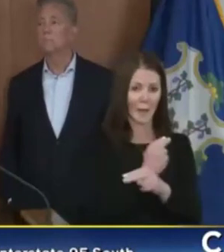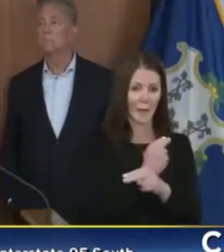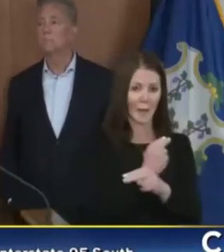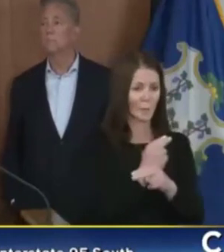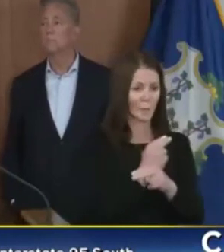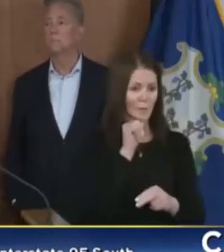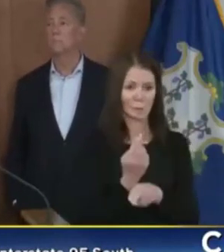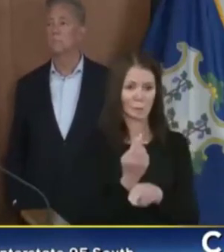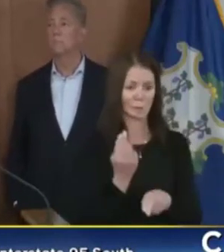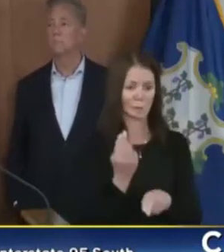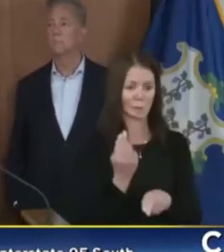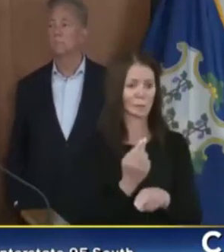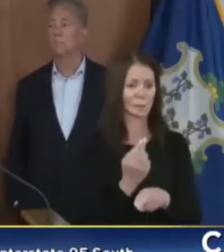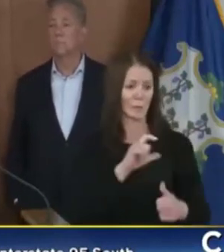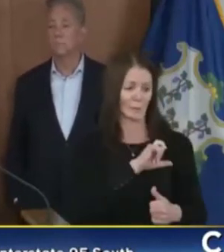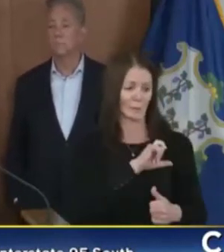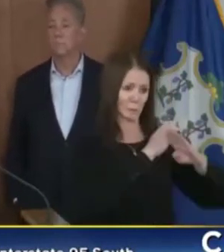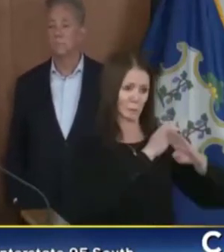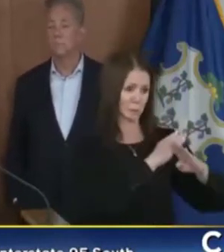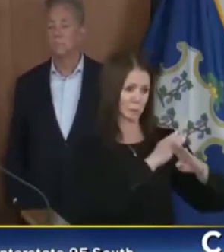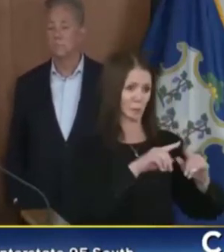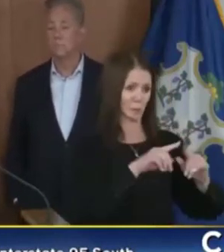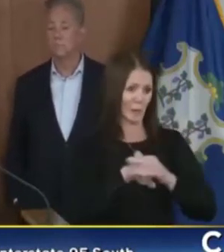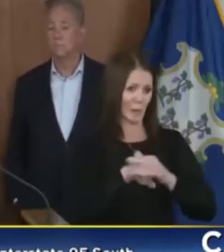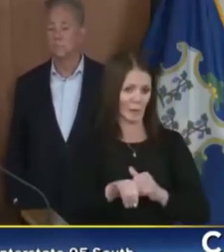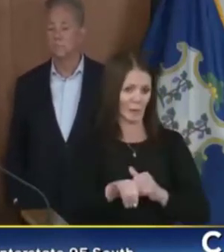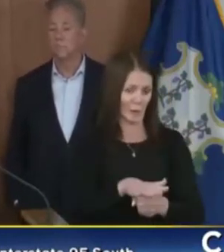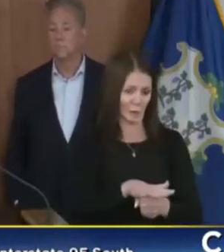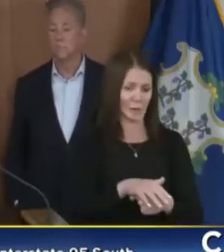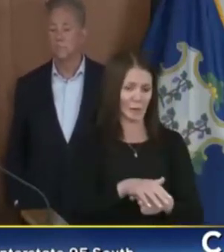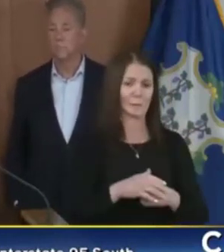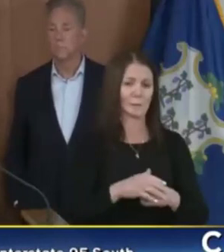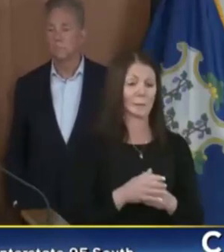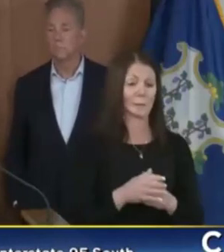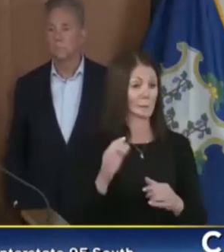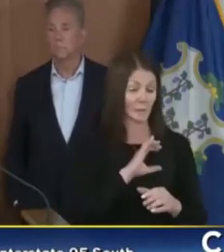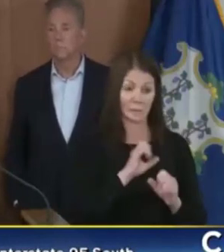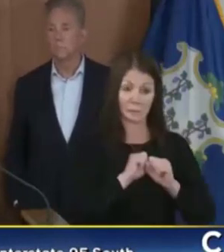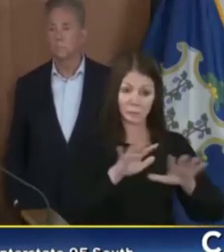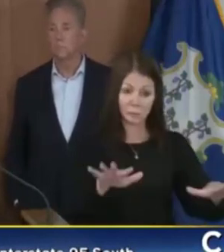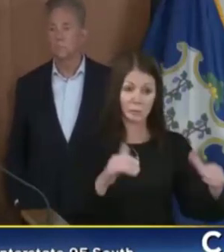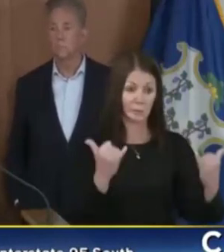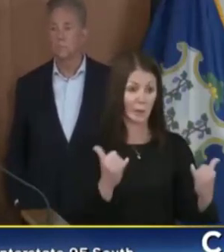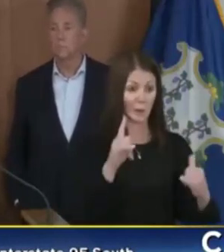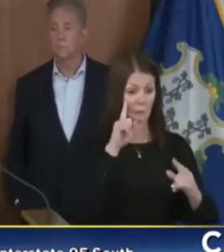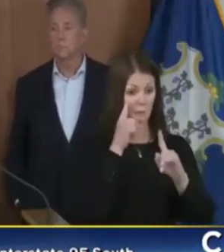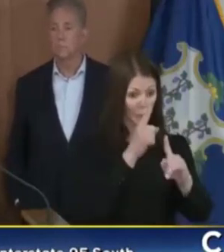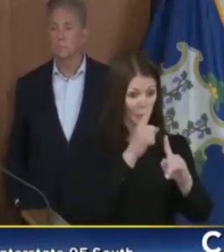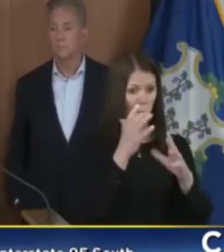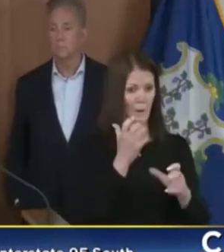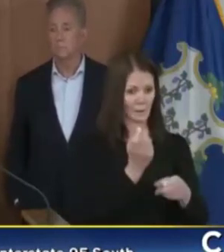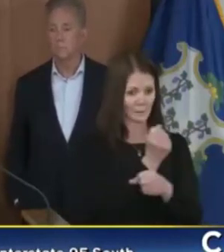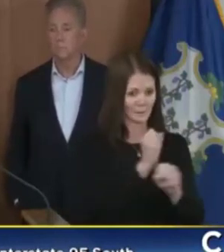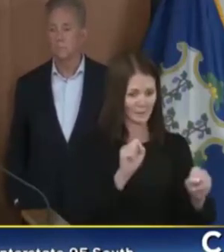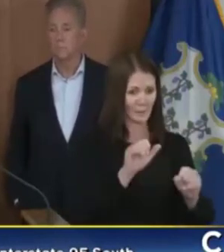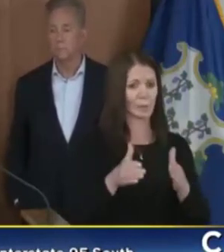area to prevent them from entering those areas as well. We are out there. We're working to keep the roadway safe,